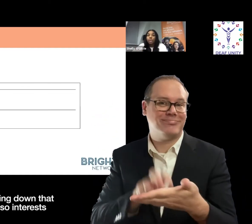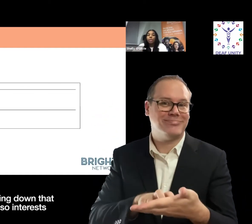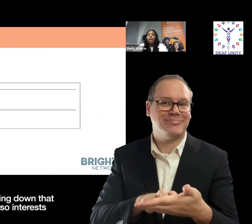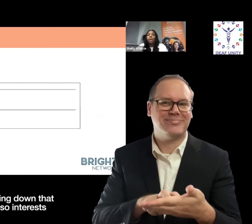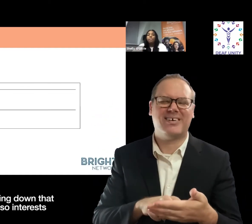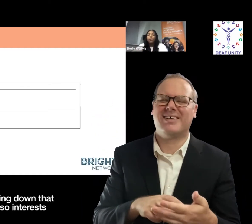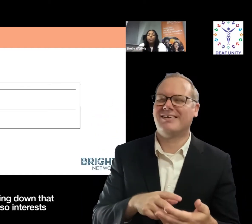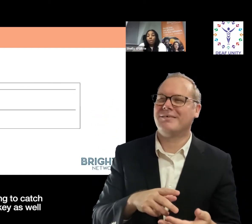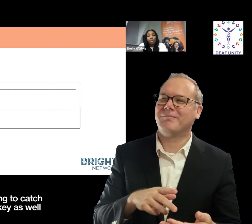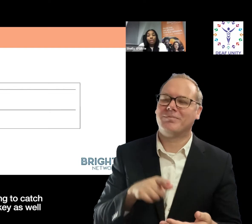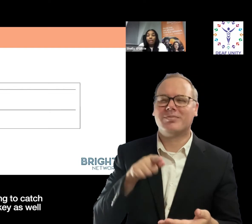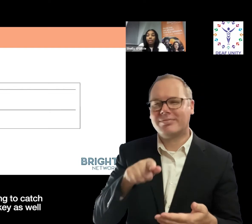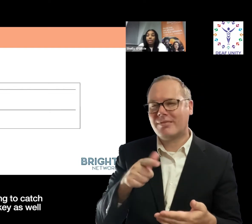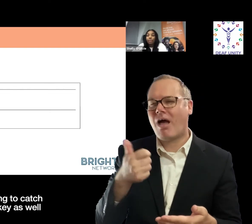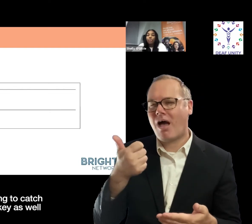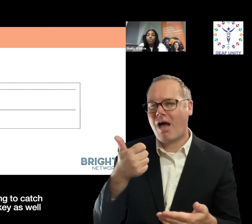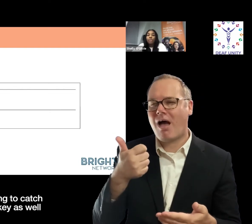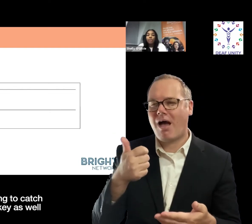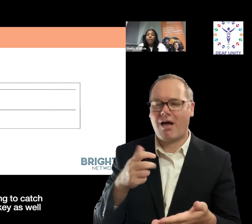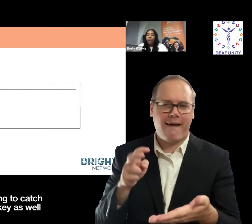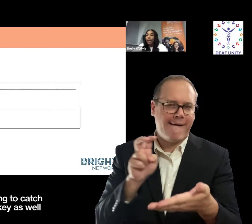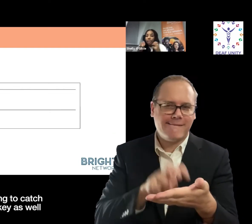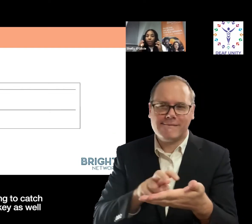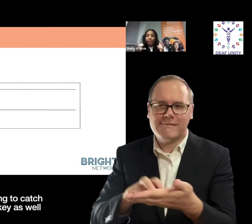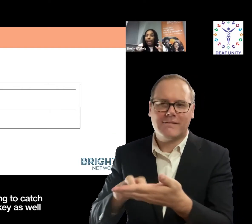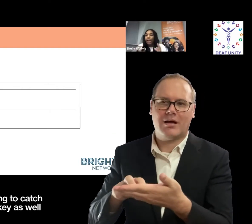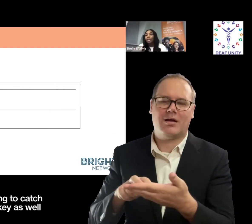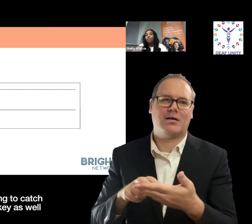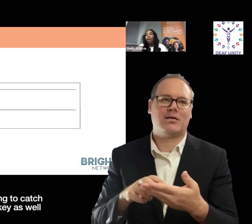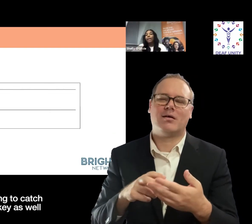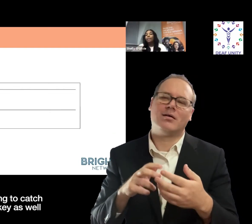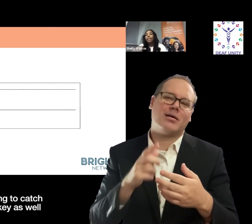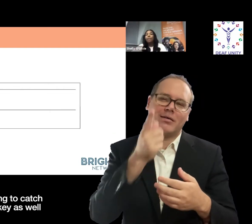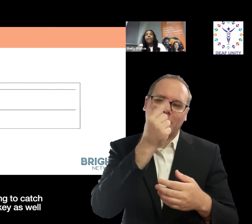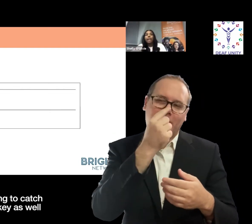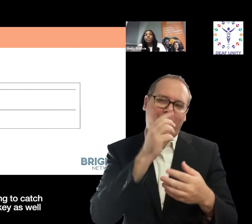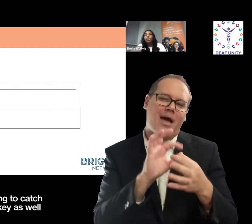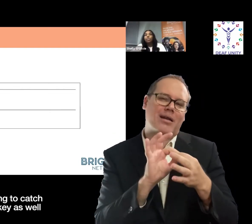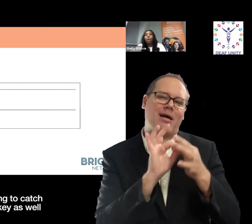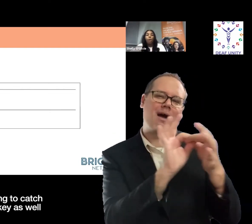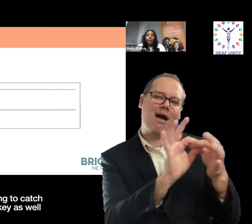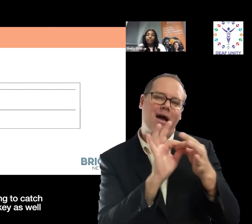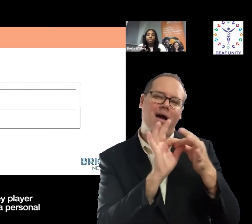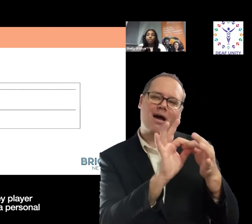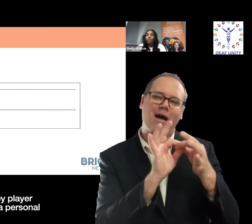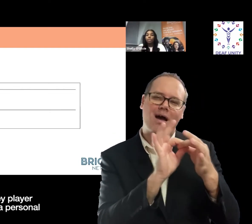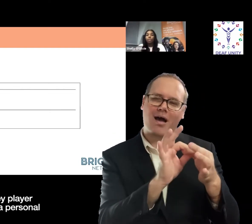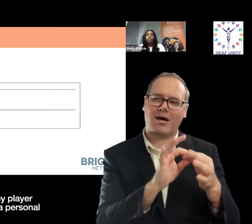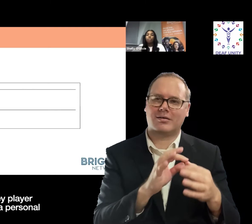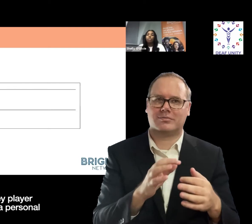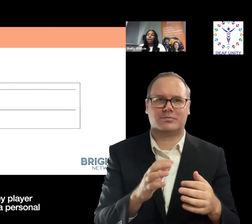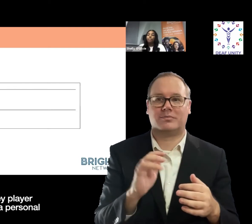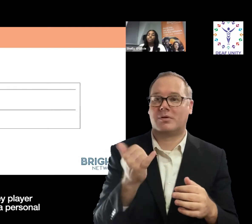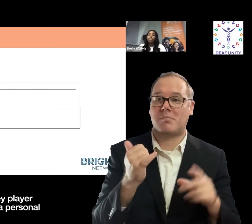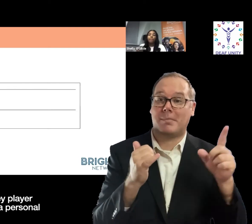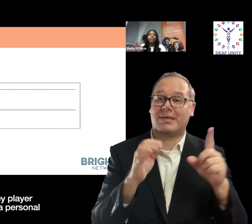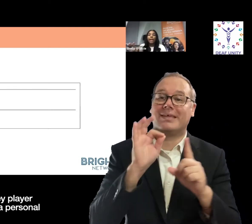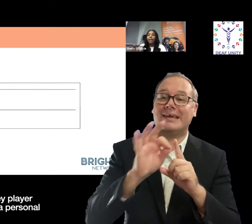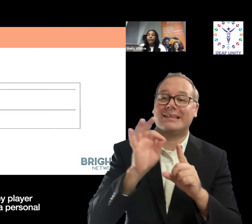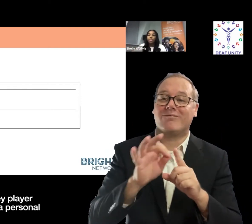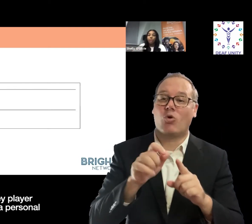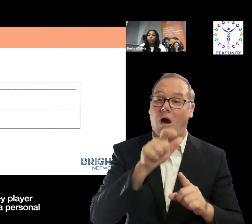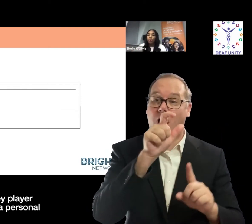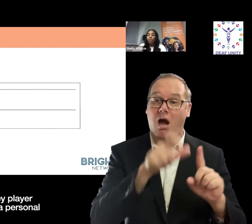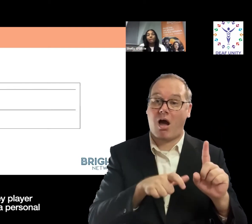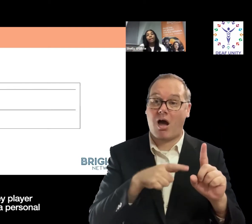interest you, but also interests that recruiter. So that is really going to catch their eye. If they're really into hockey as well, and you're very